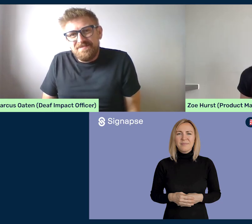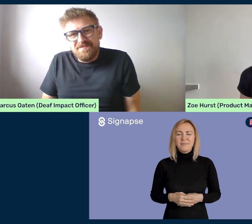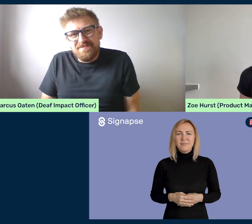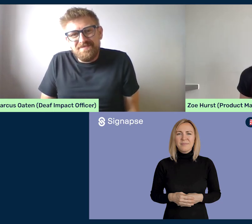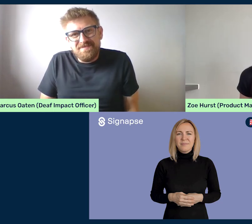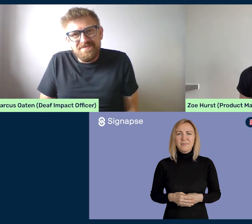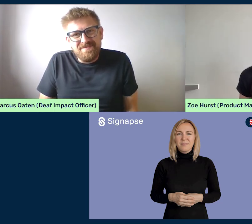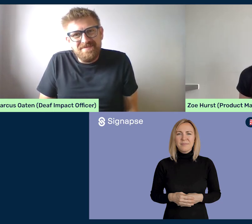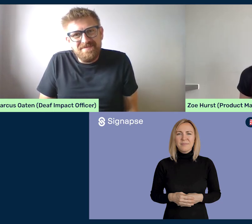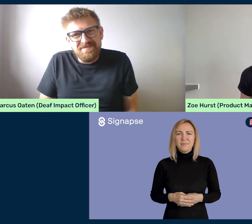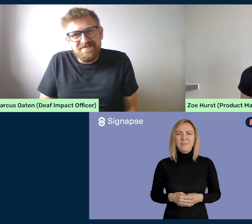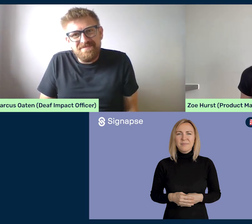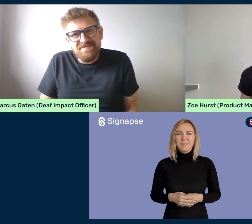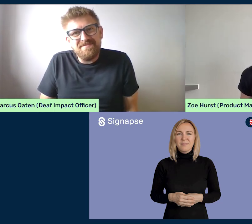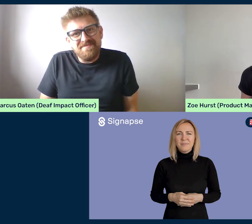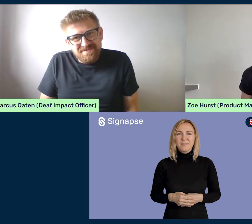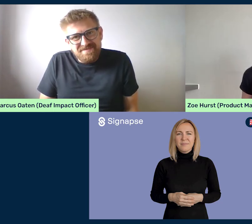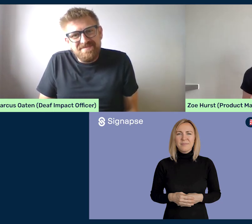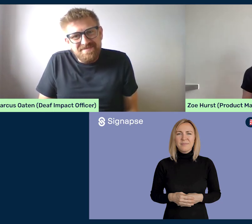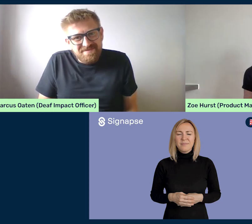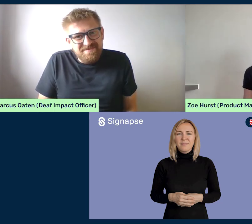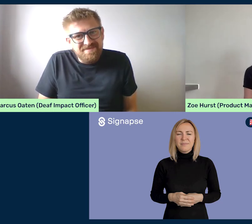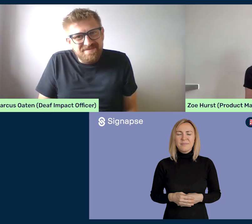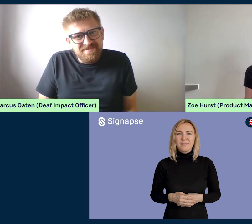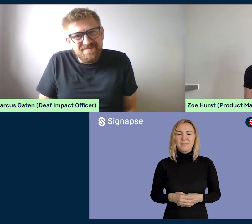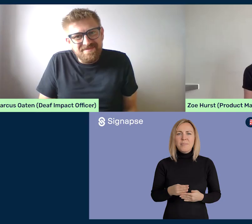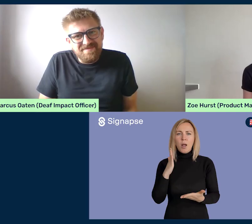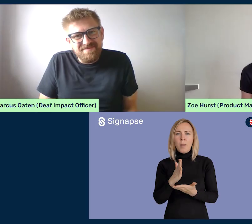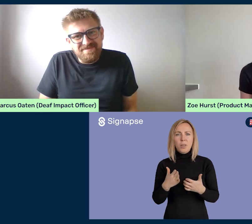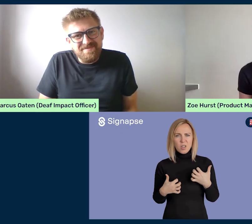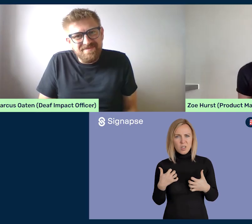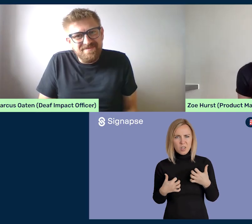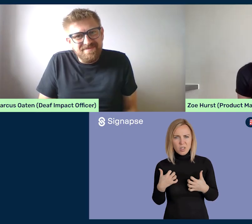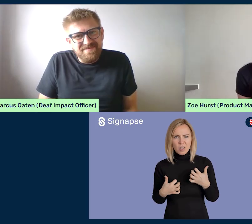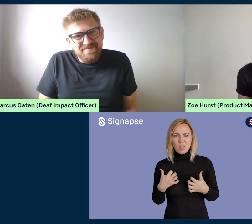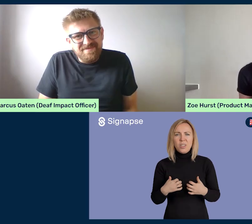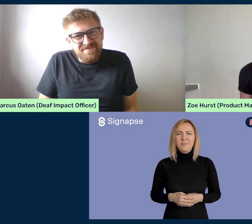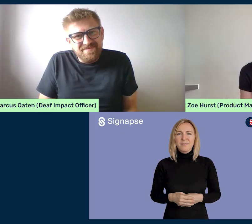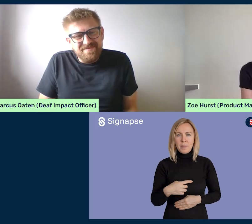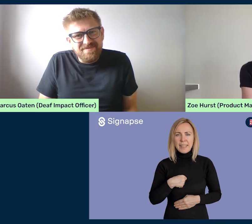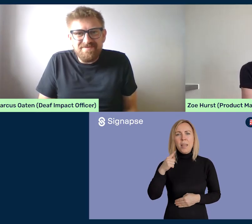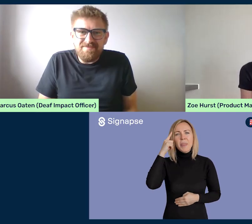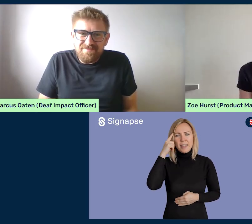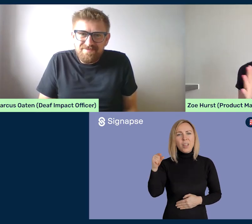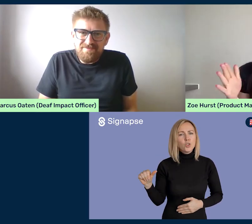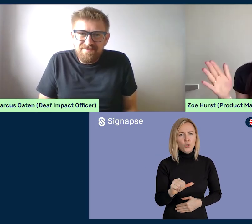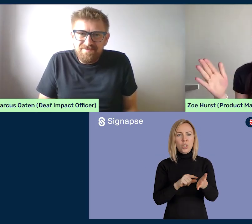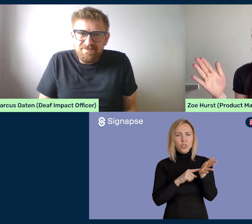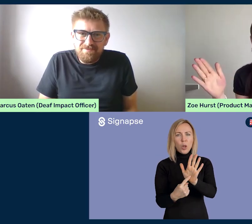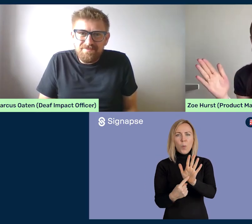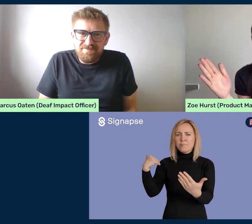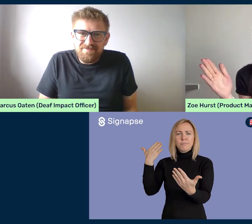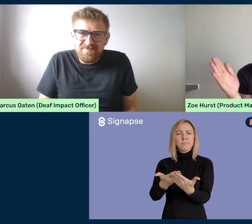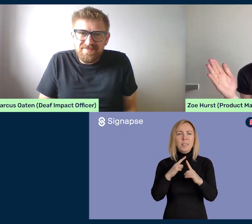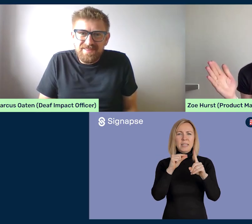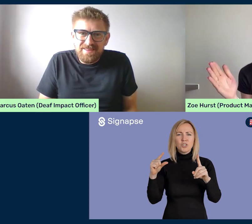able to make. Yeah, I think it's so interesting. I always think we should do like an evolution